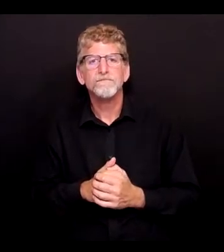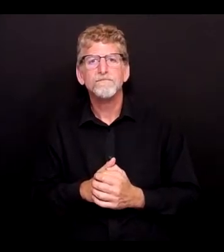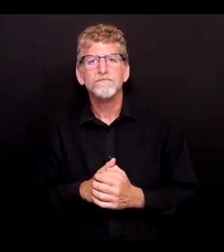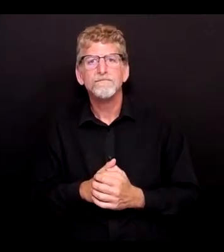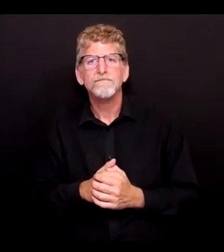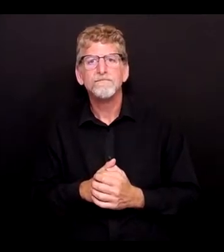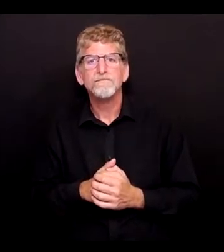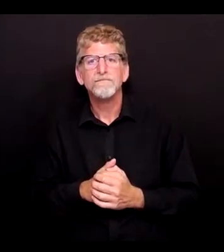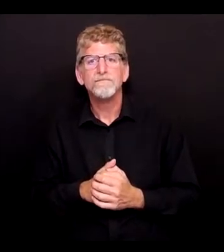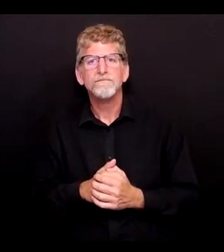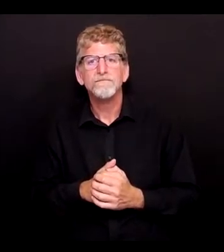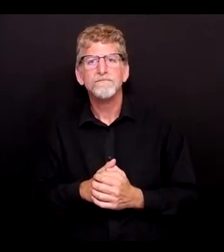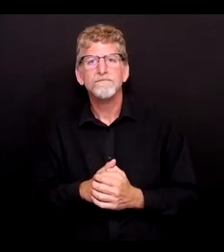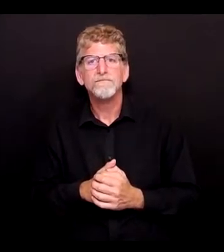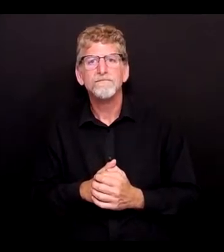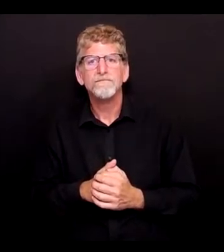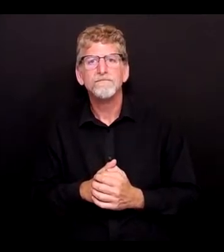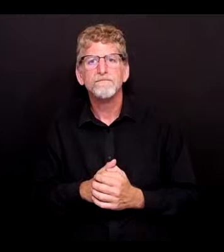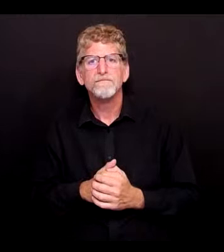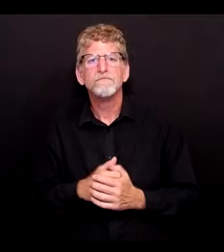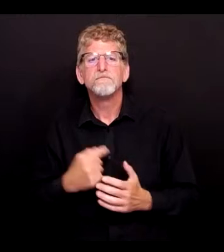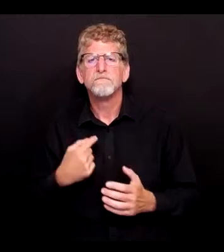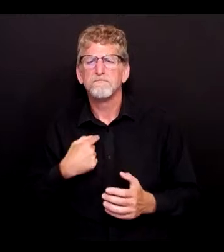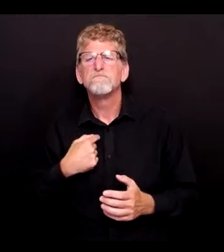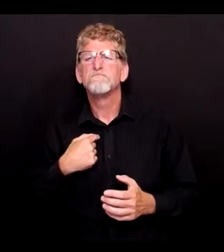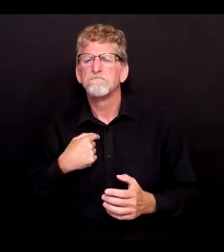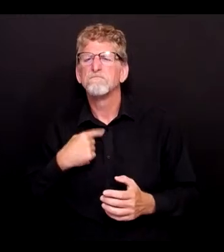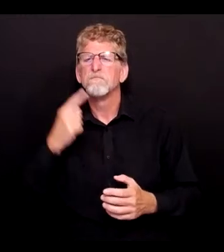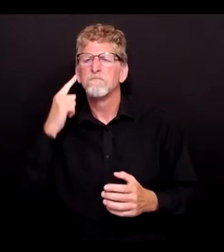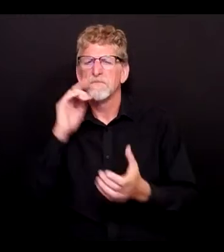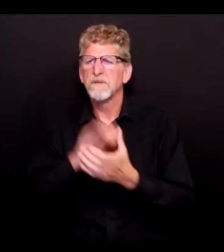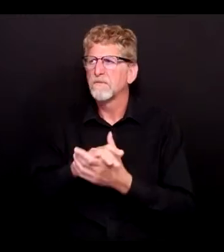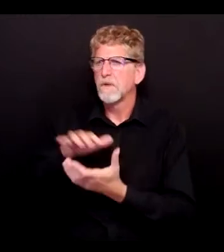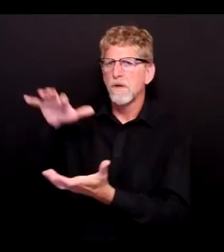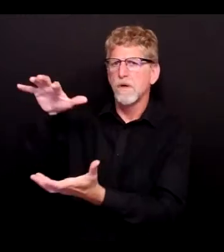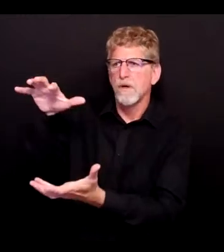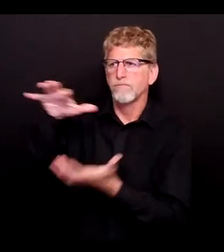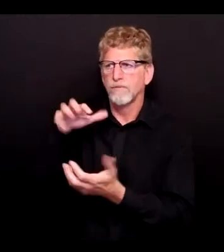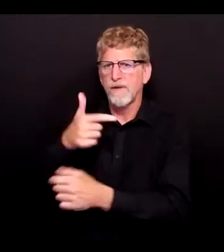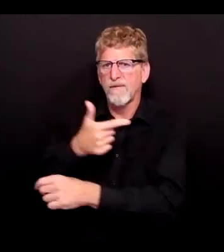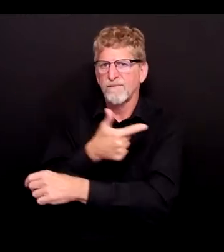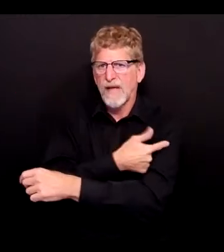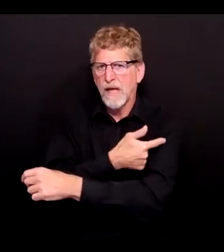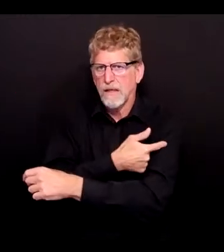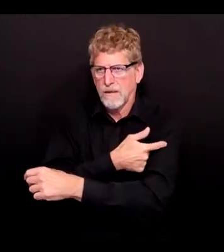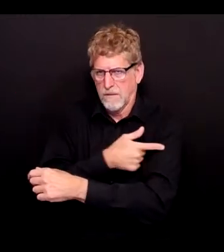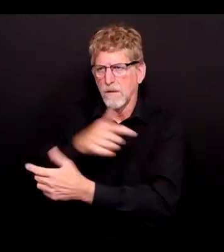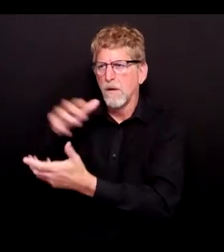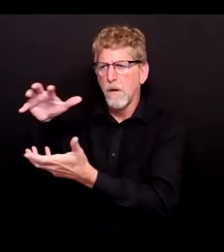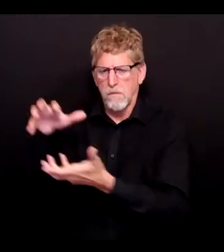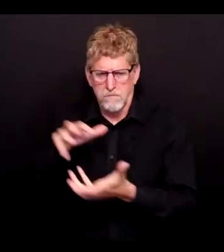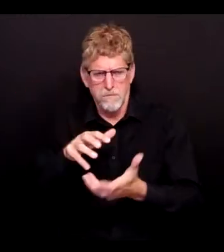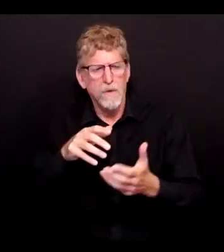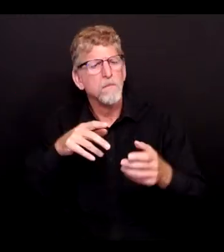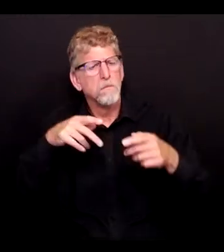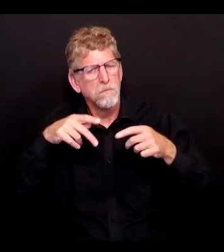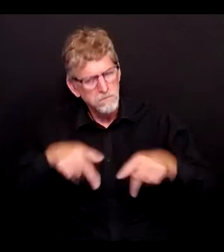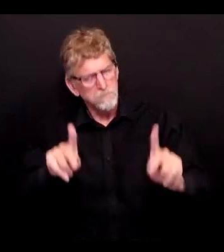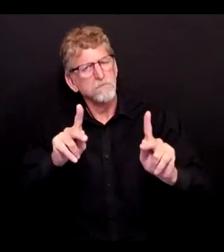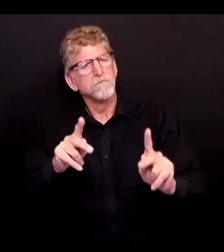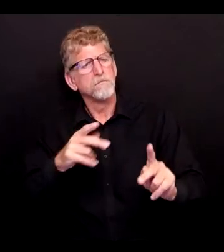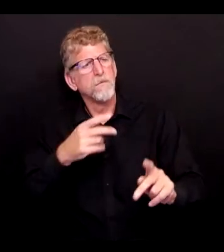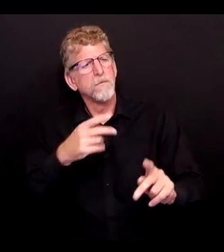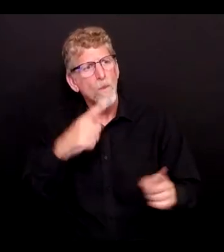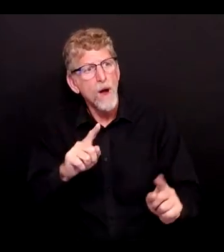COVID vaccine is permissible. It's also agreed by the scholars taking the COVID-19 vaccine does